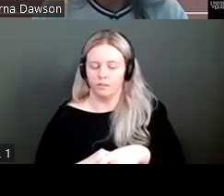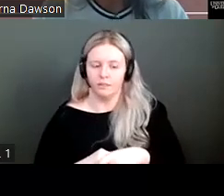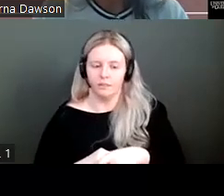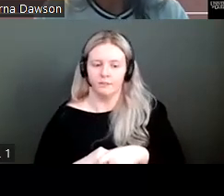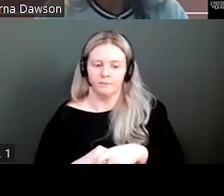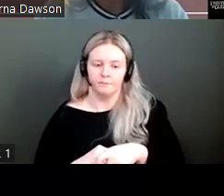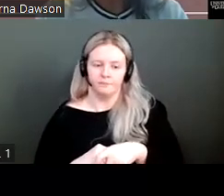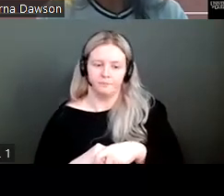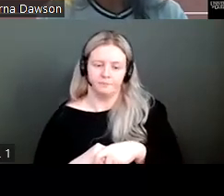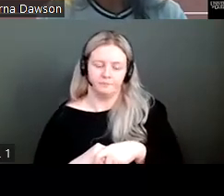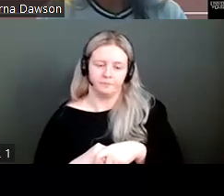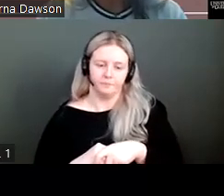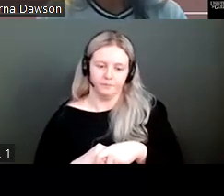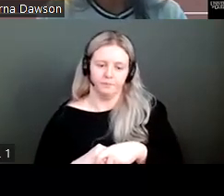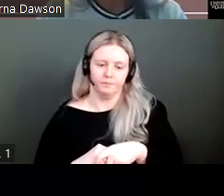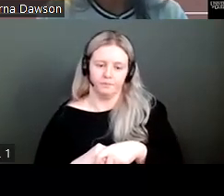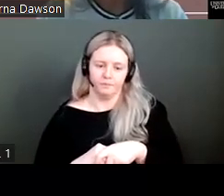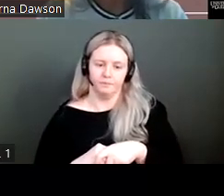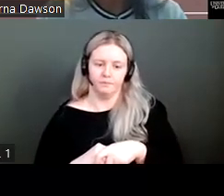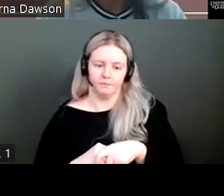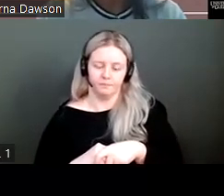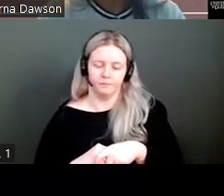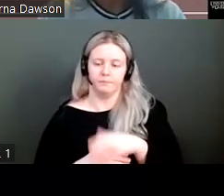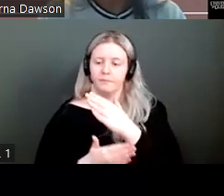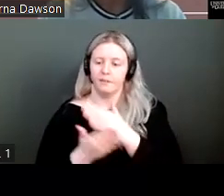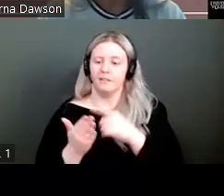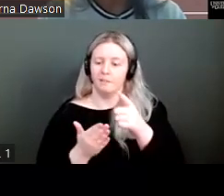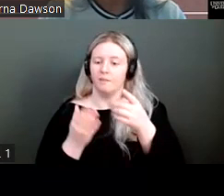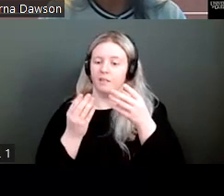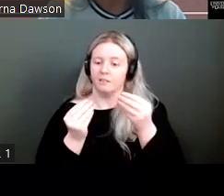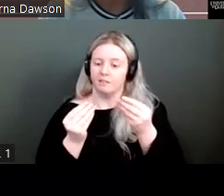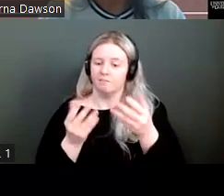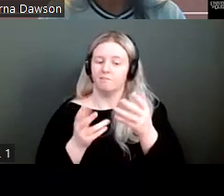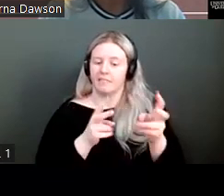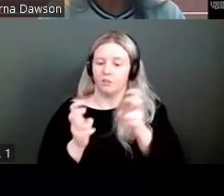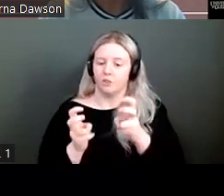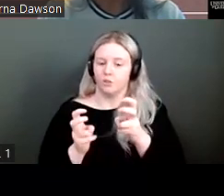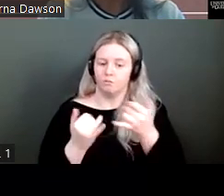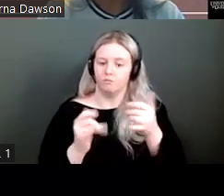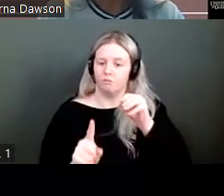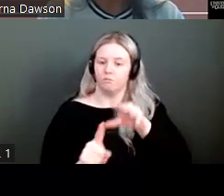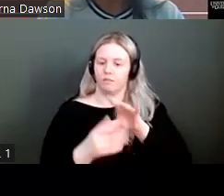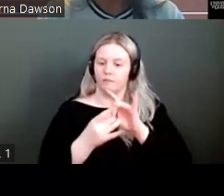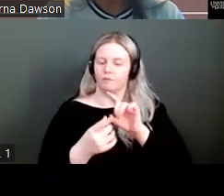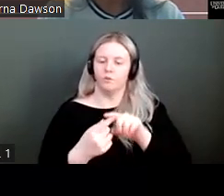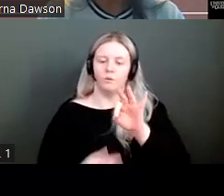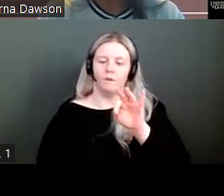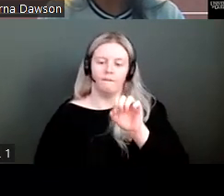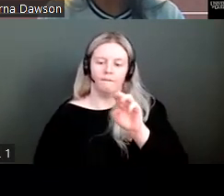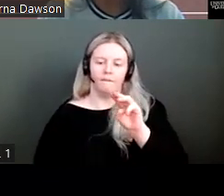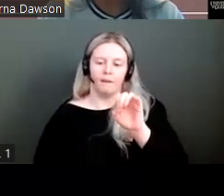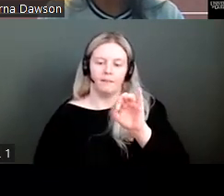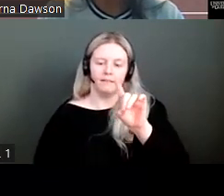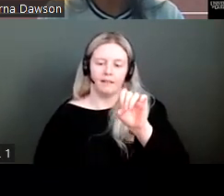There has been growing attention to some of these issues, particularly with respect to femicide in the past decade. This year, for example,